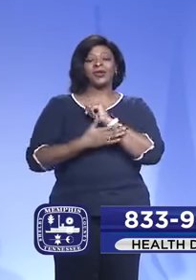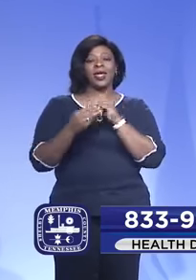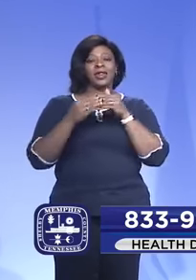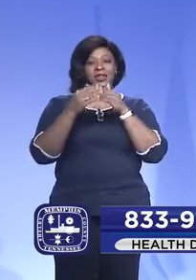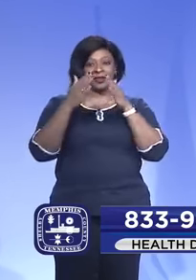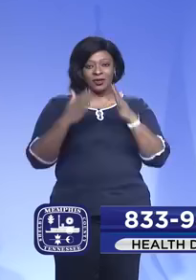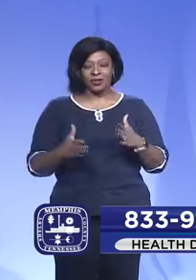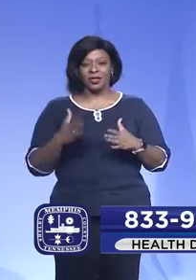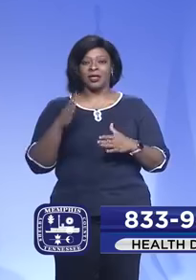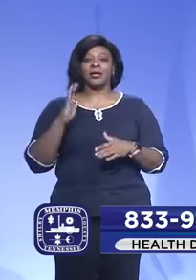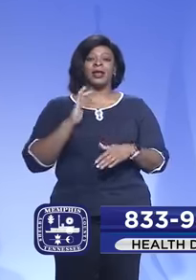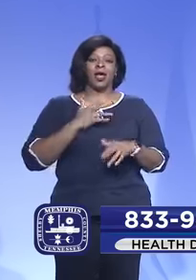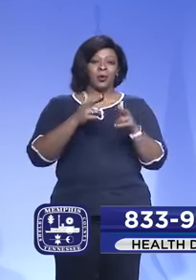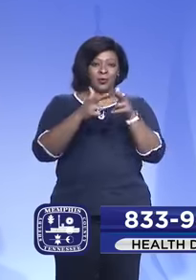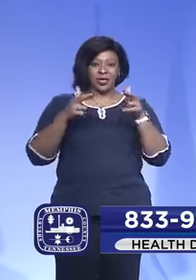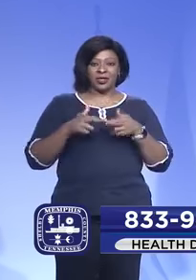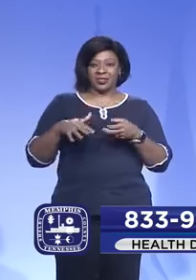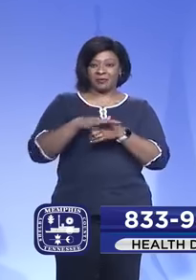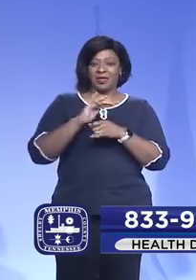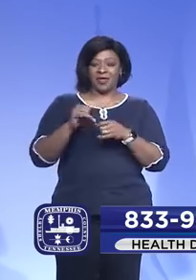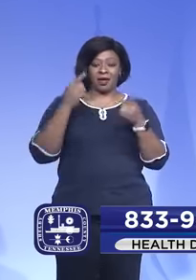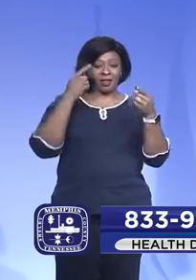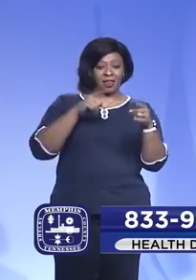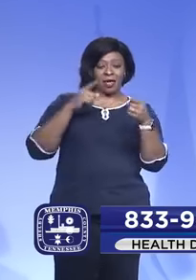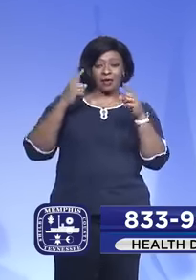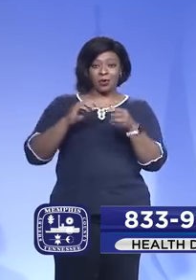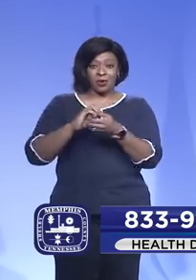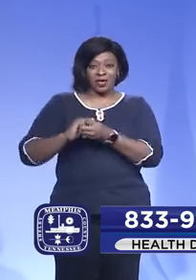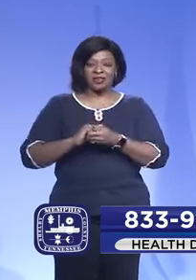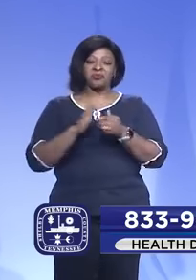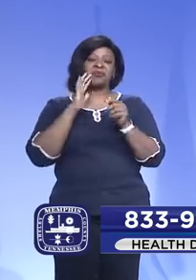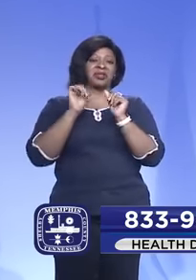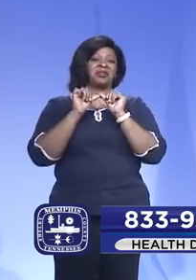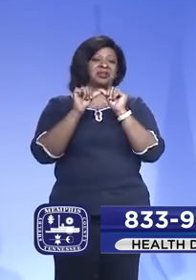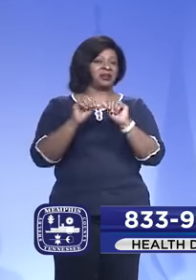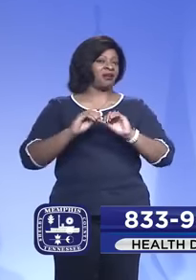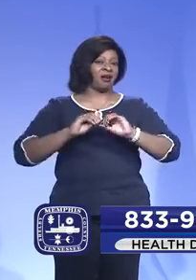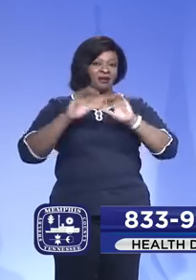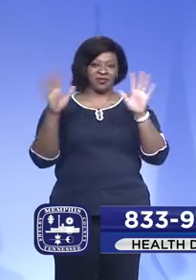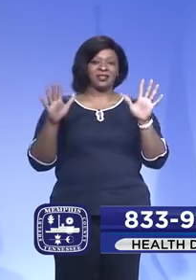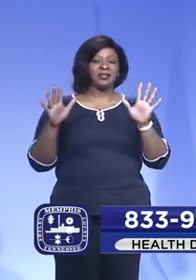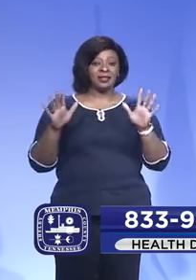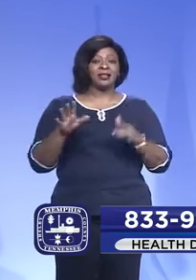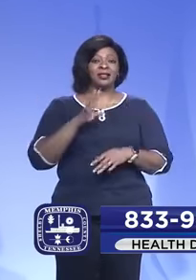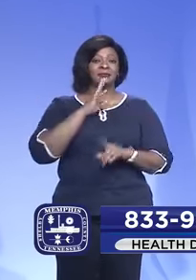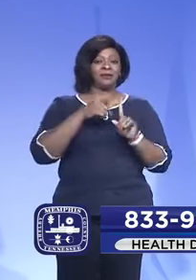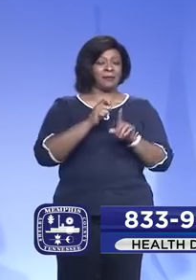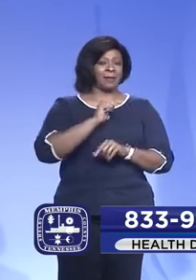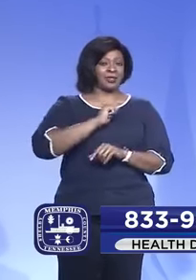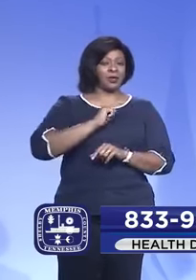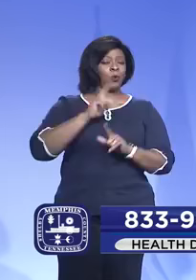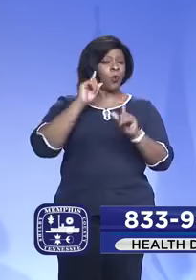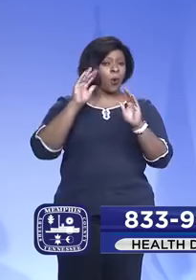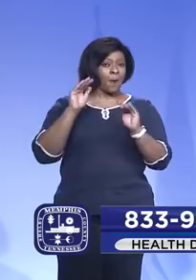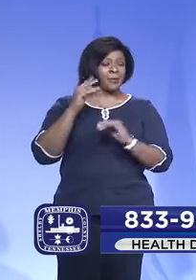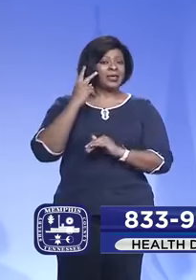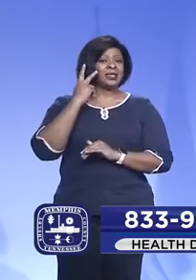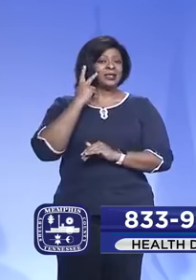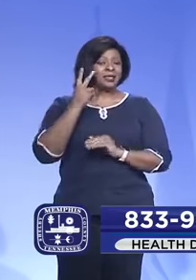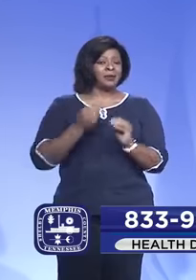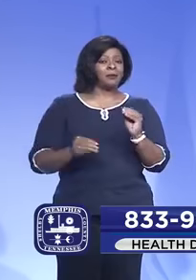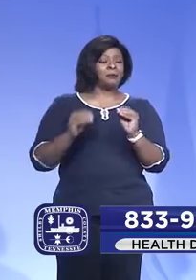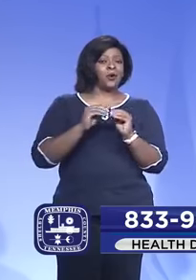leaders in our region, and so that collaboration will continue. Obviously, speaking for myself, we hope that we see a little